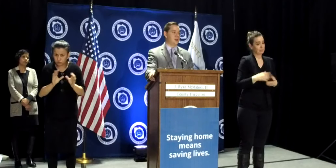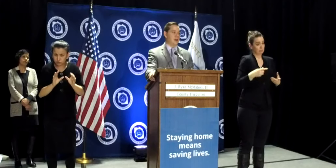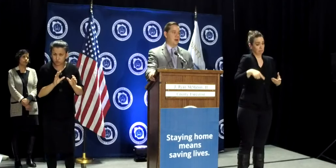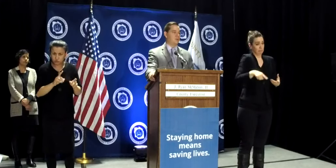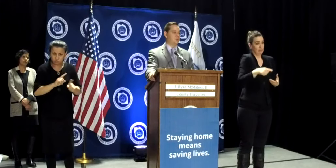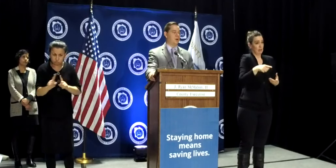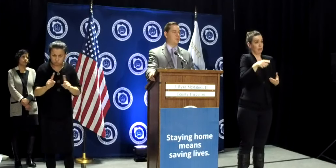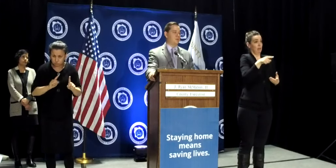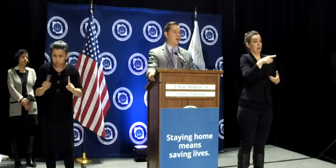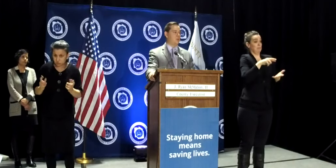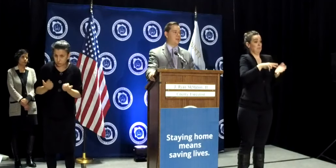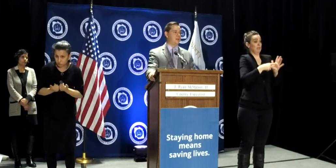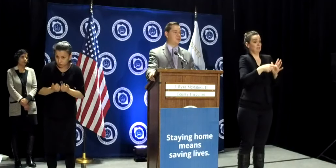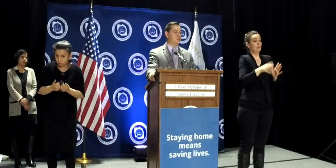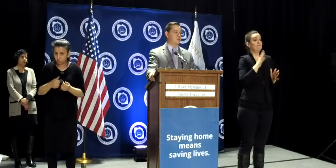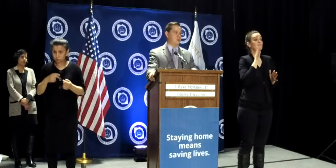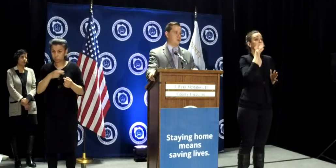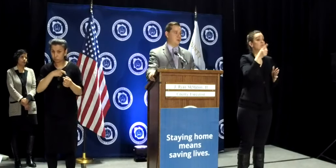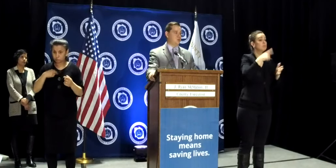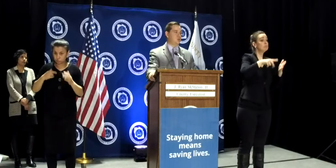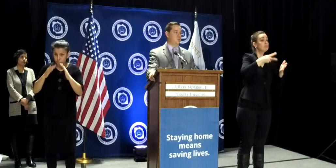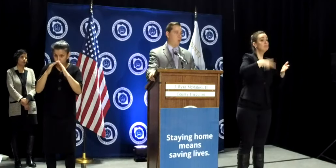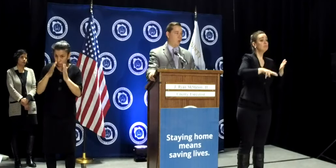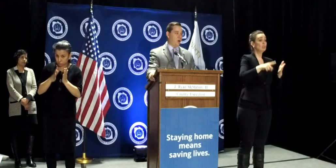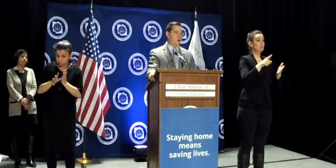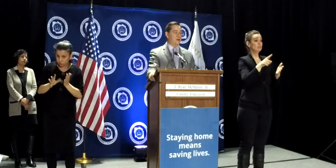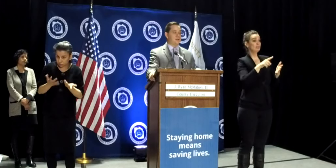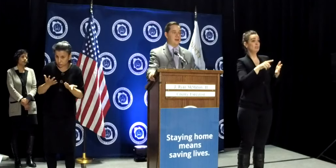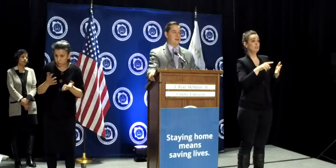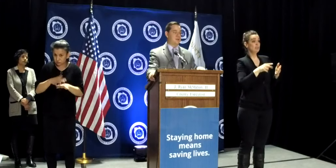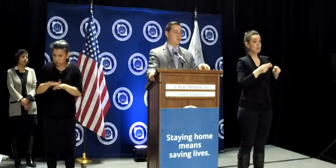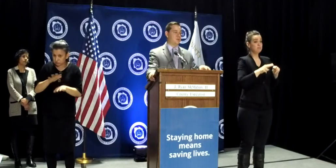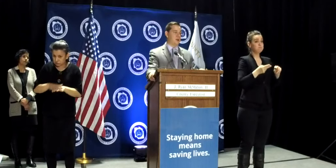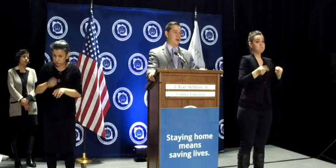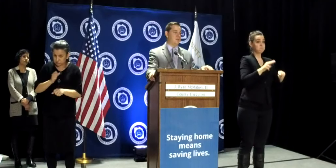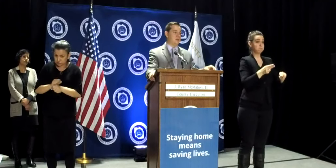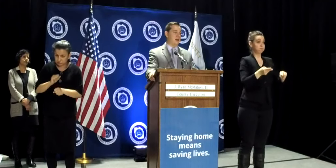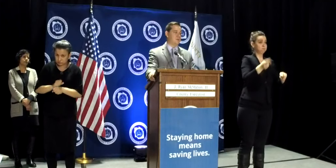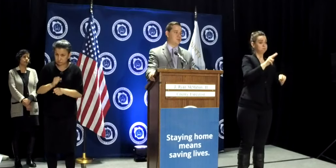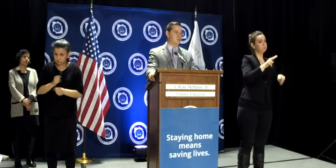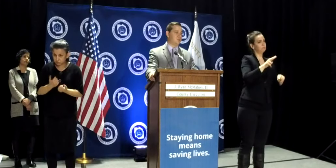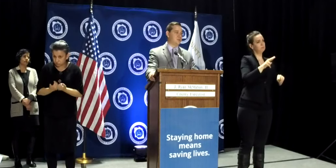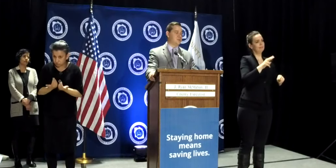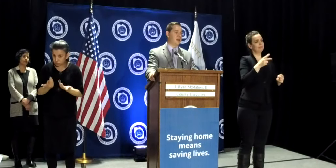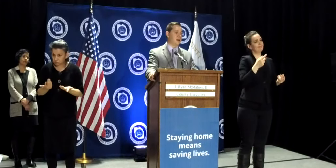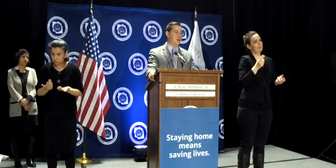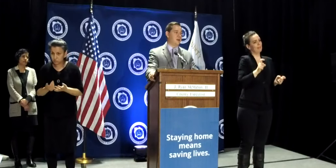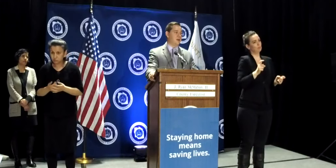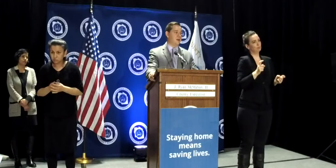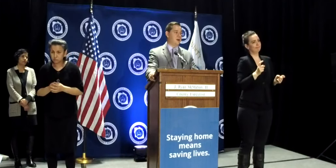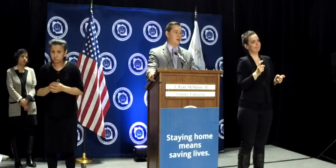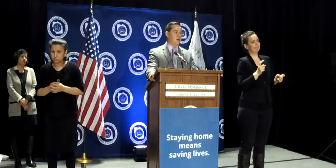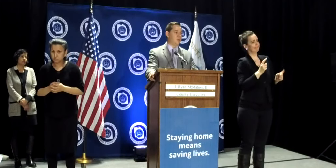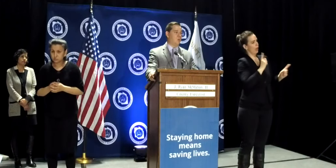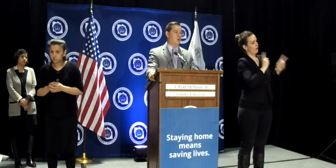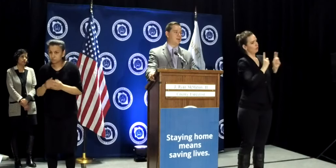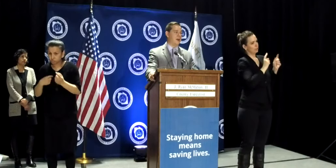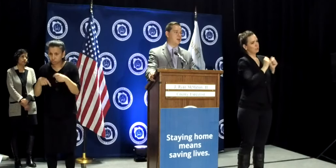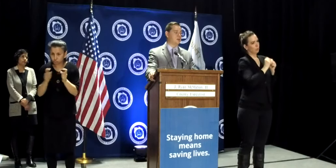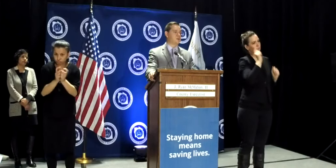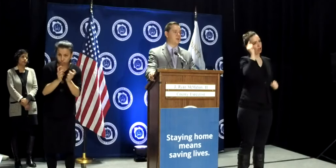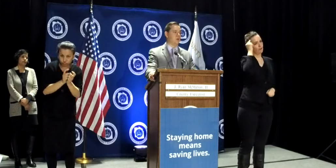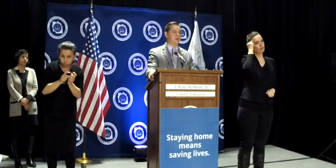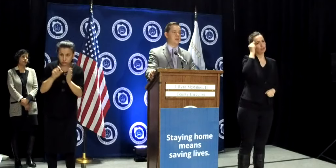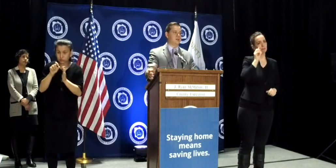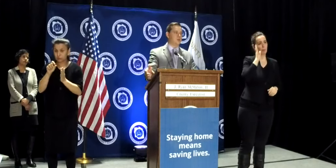efforts, and our health department thought we needed to do more, then I think we start having a conversation with the state about what